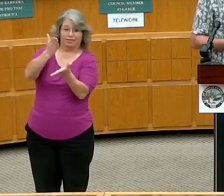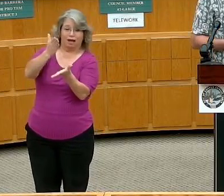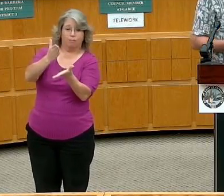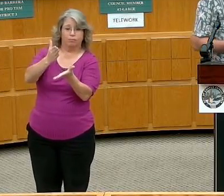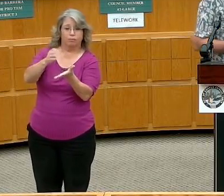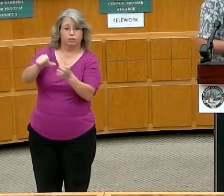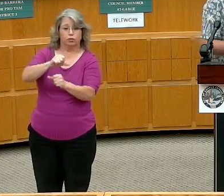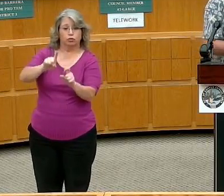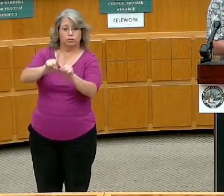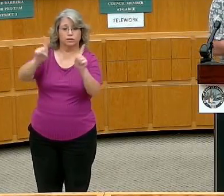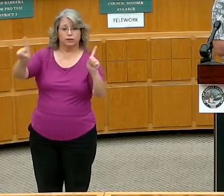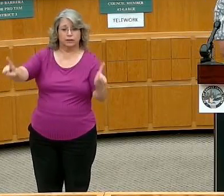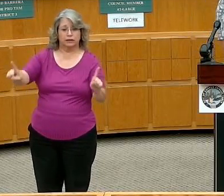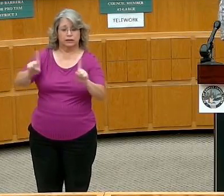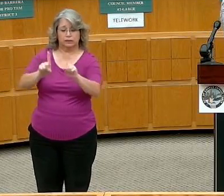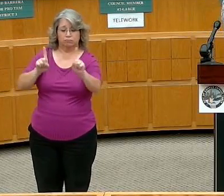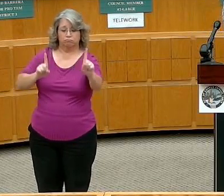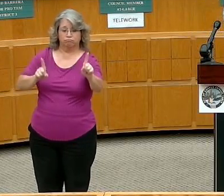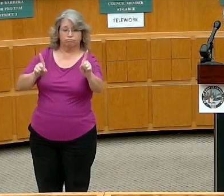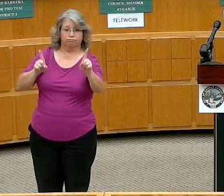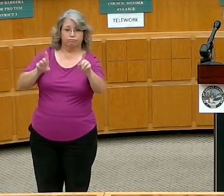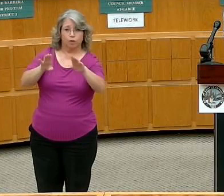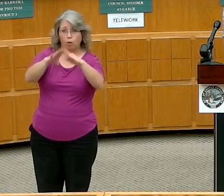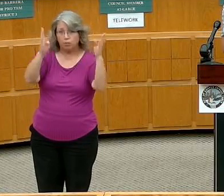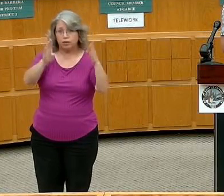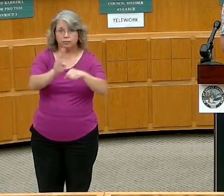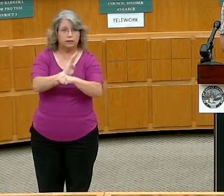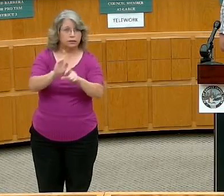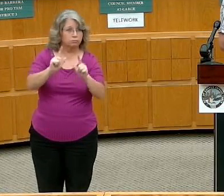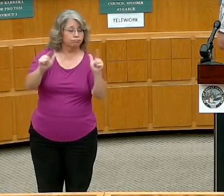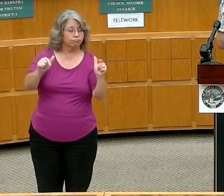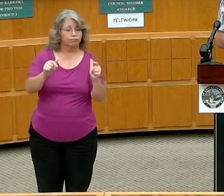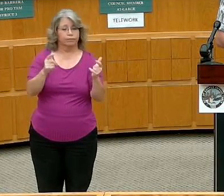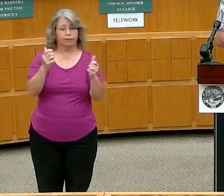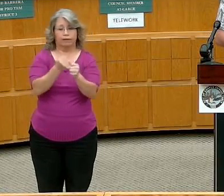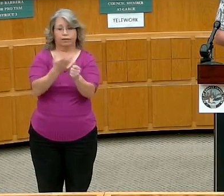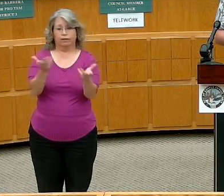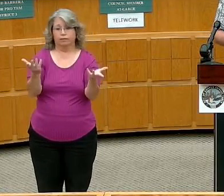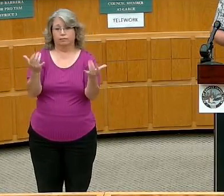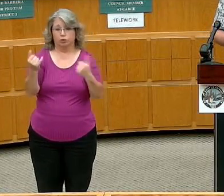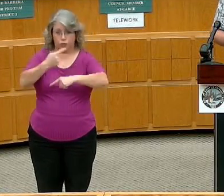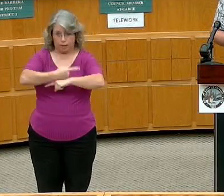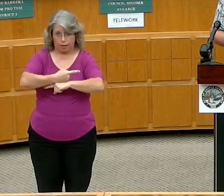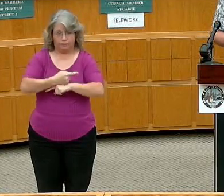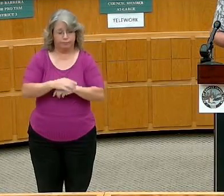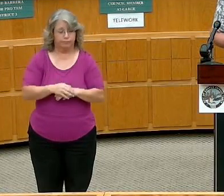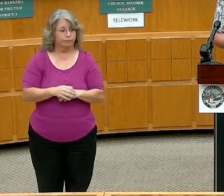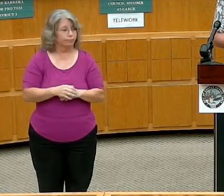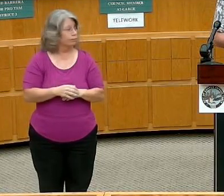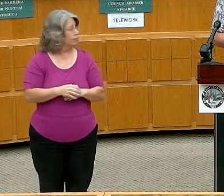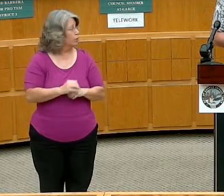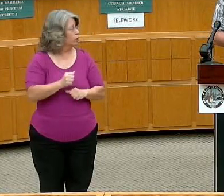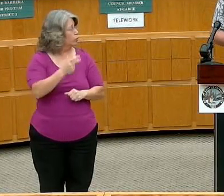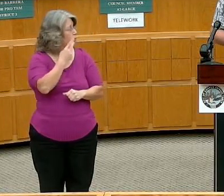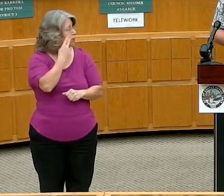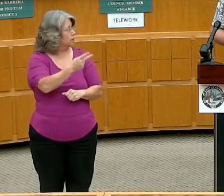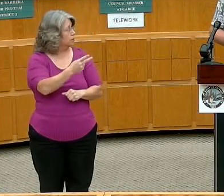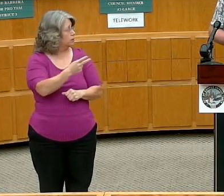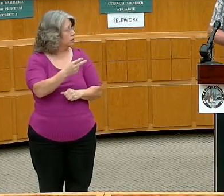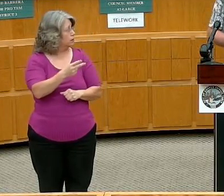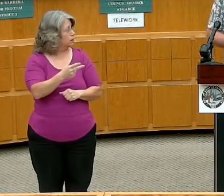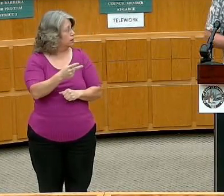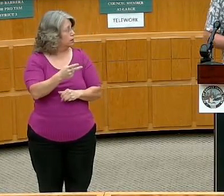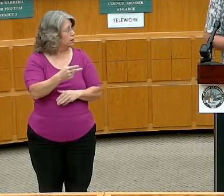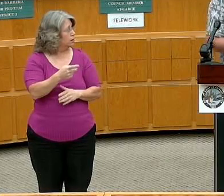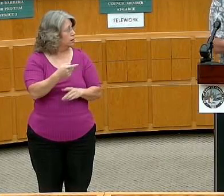This is also based on the same 3 models. Projecting out from today, you see the presentation, decide what I saw means that